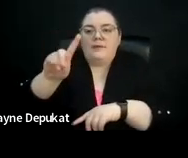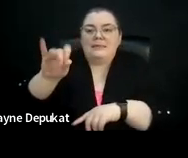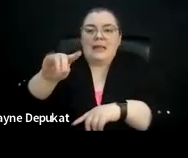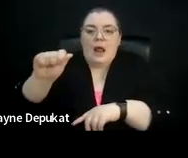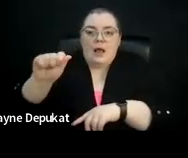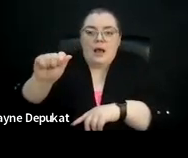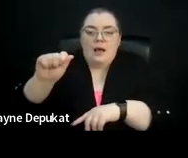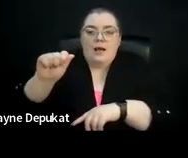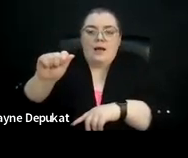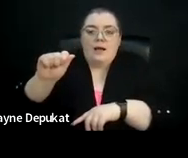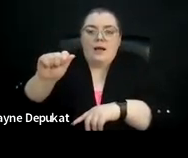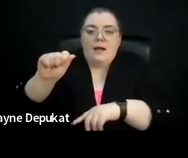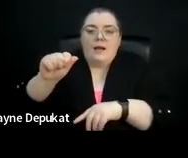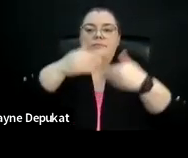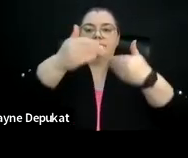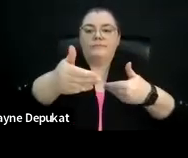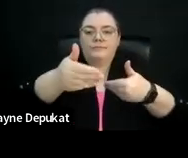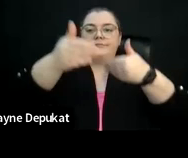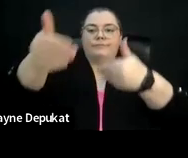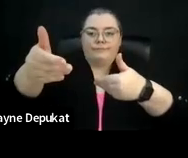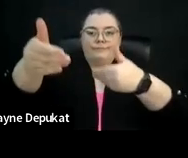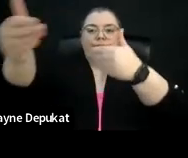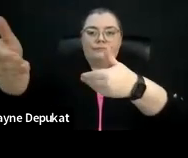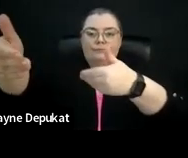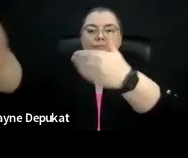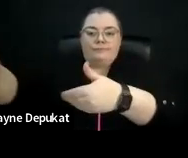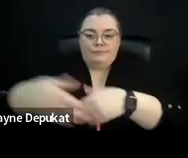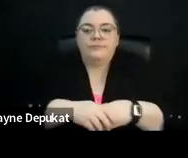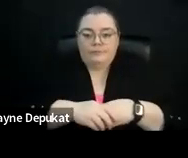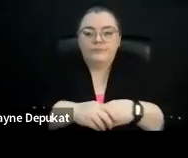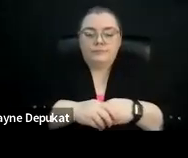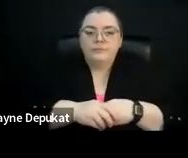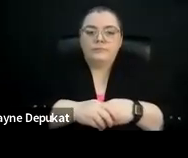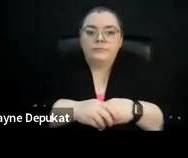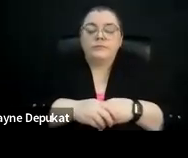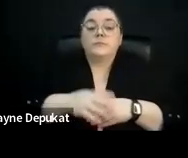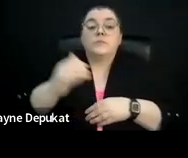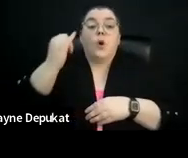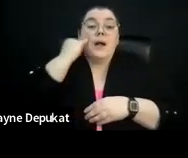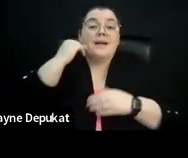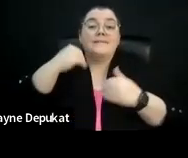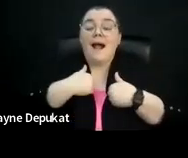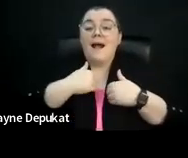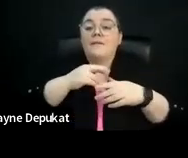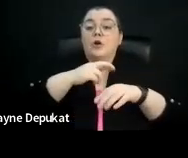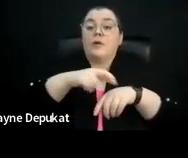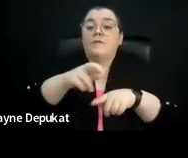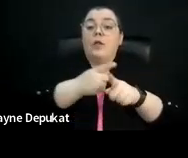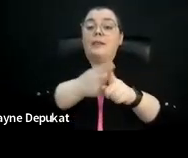And that way they can also collect reports of data. They can pull reports and they can quarterly, yearly, they have all of their data in